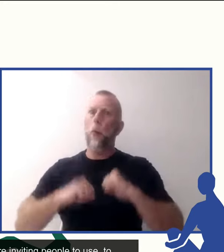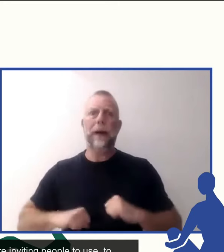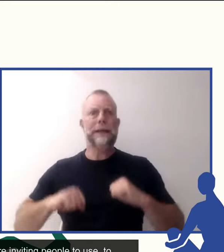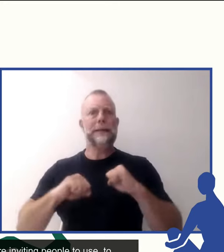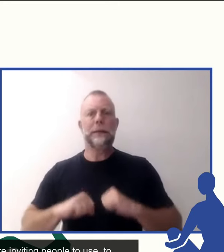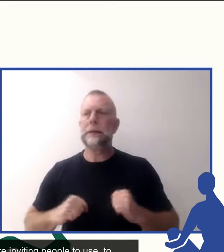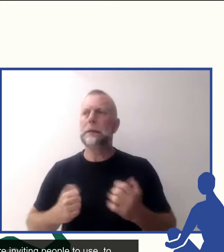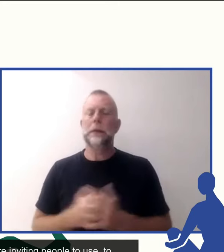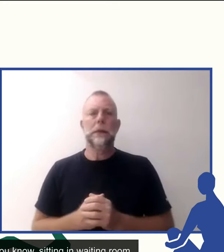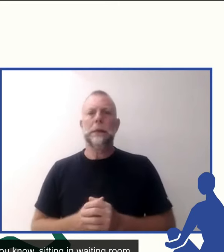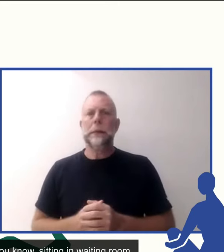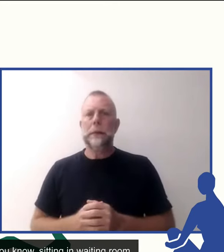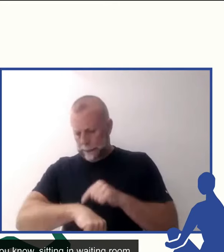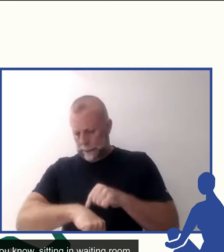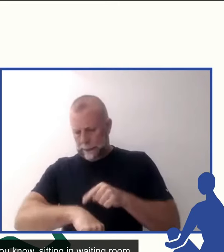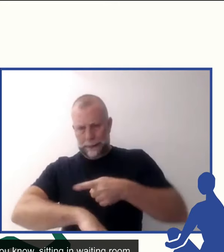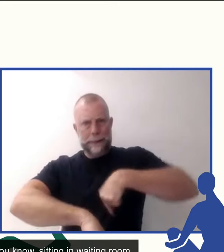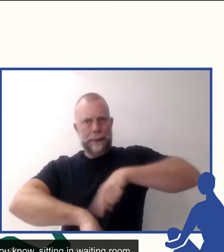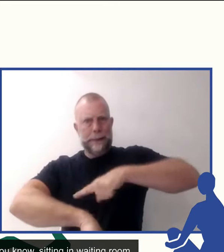and counting the minutes,